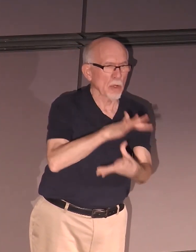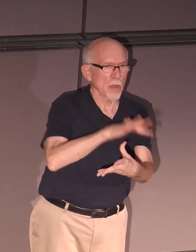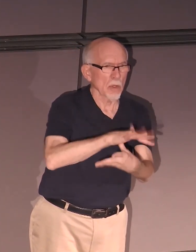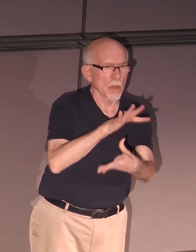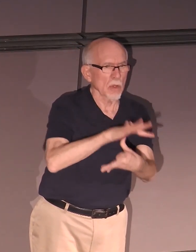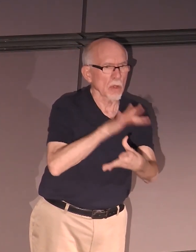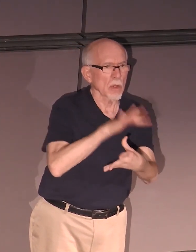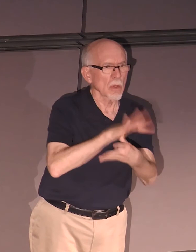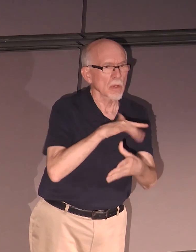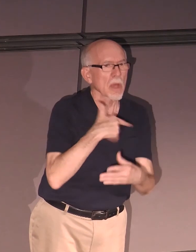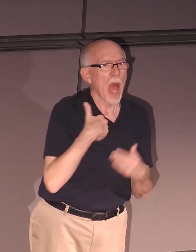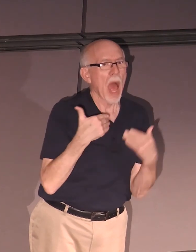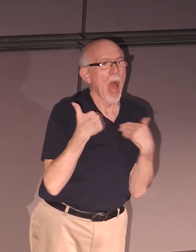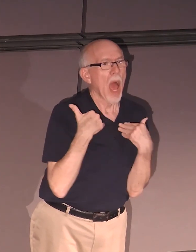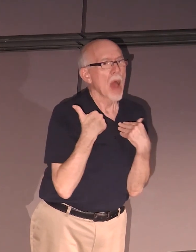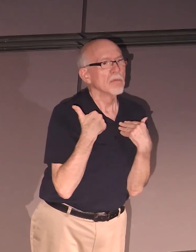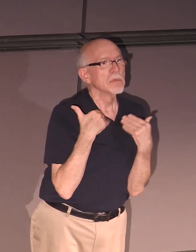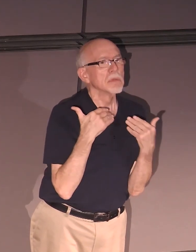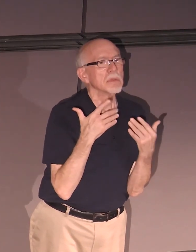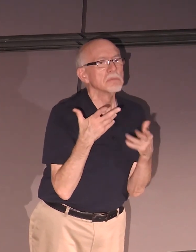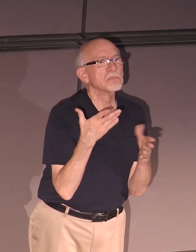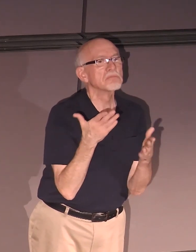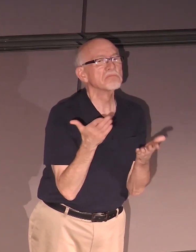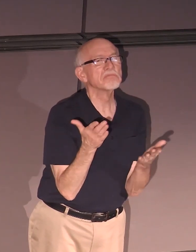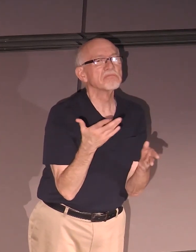When I was a senior at Gallaudet College,